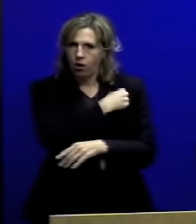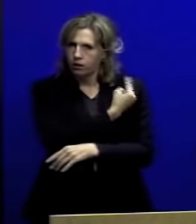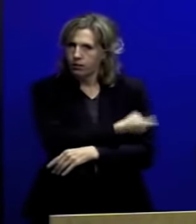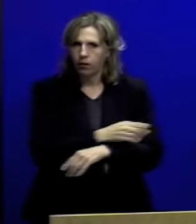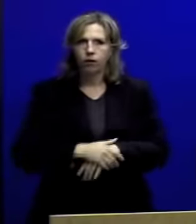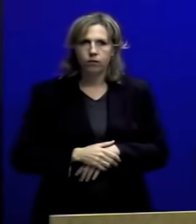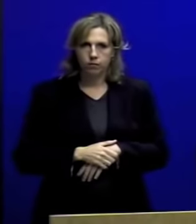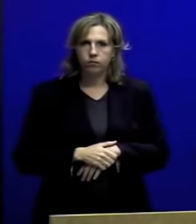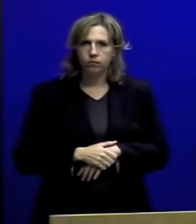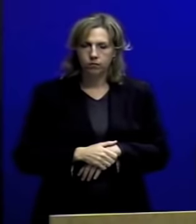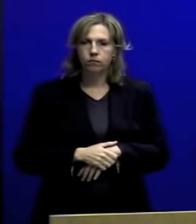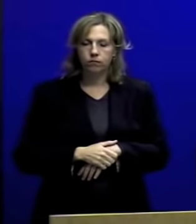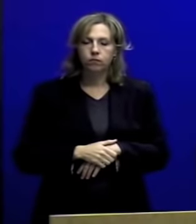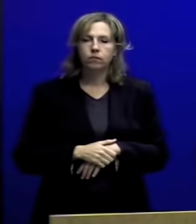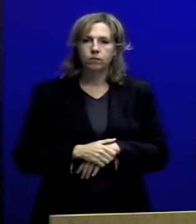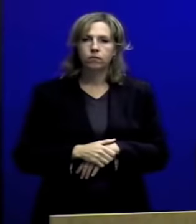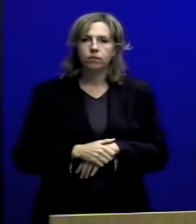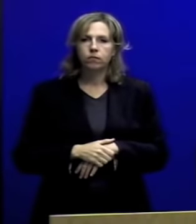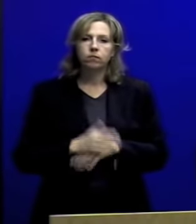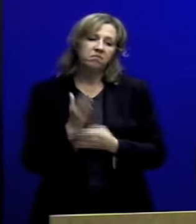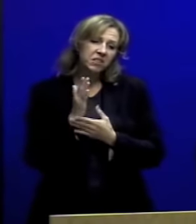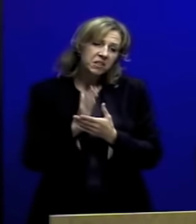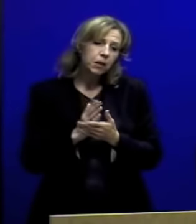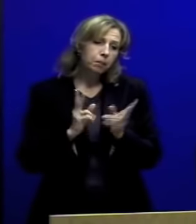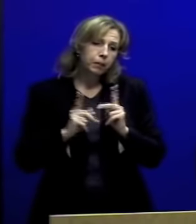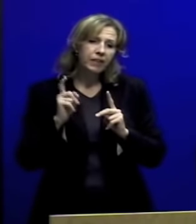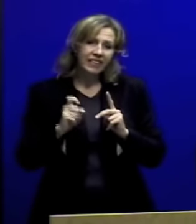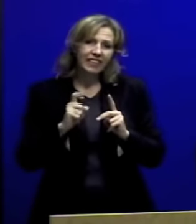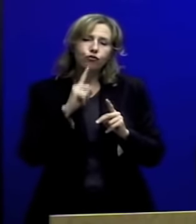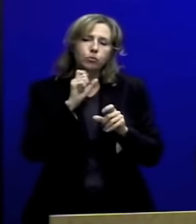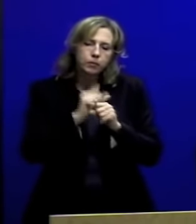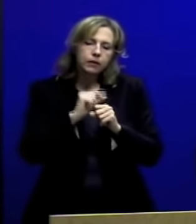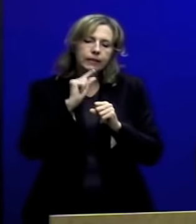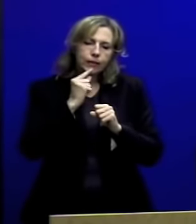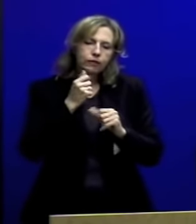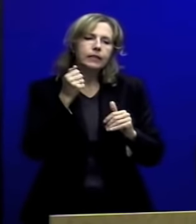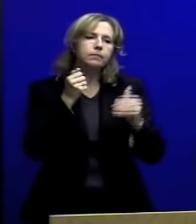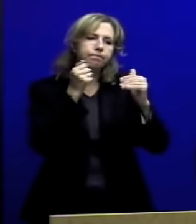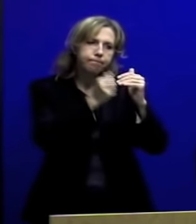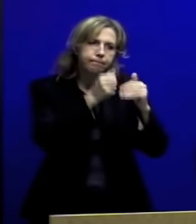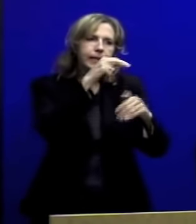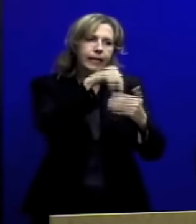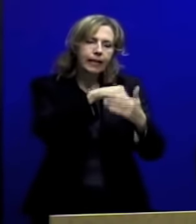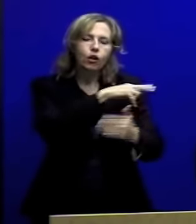available in a dedicated inpatient unit. But those kinds of